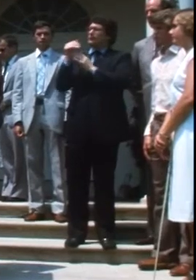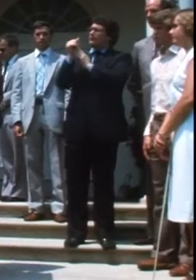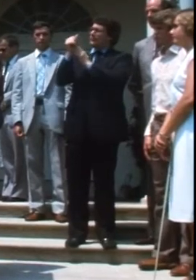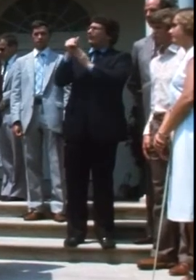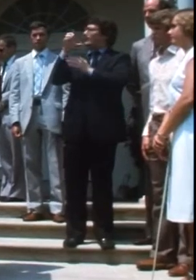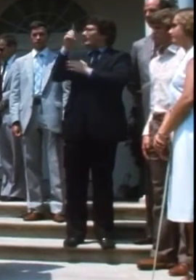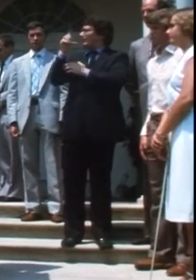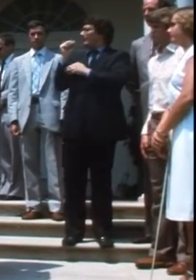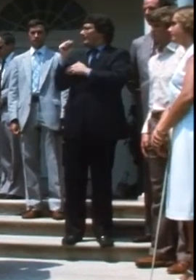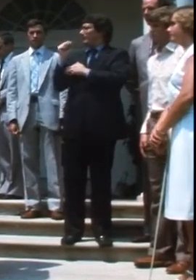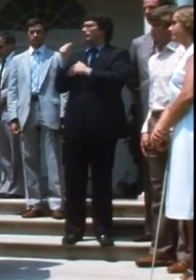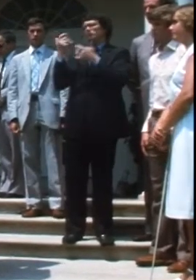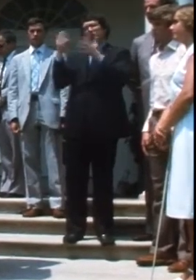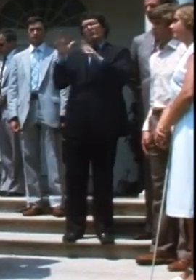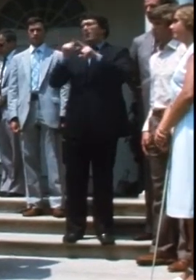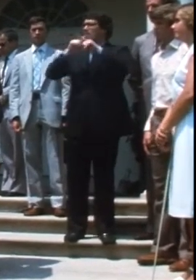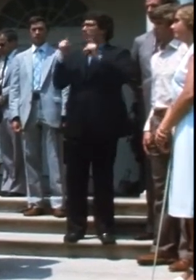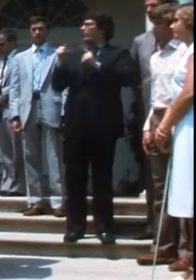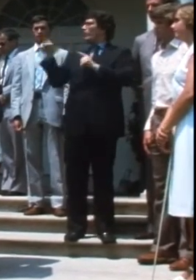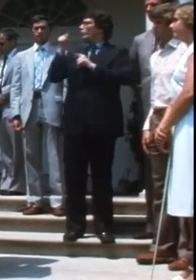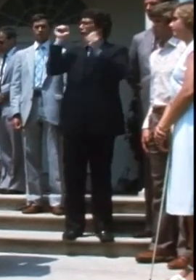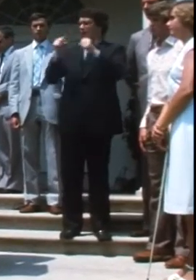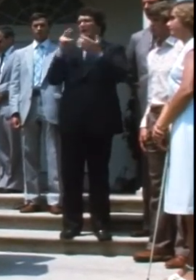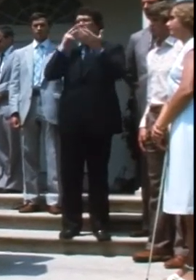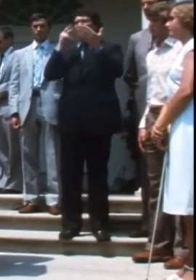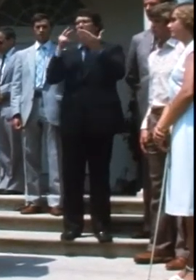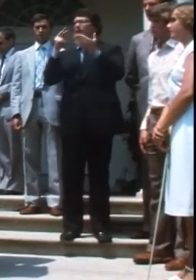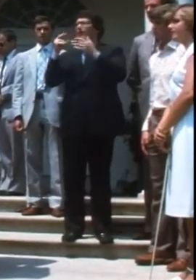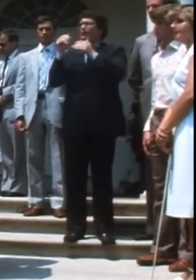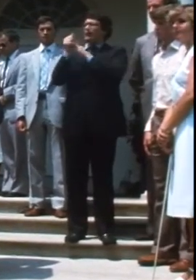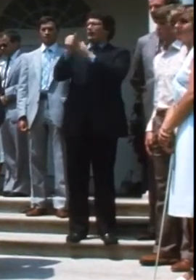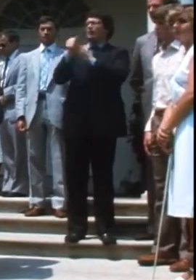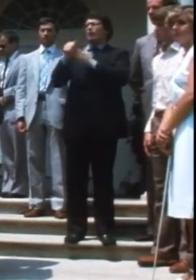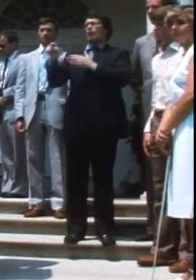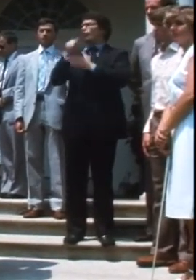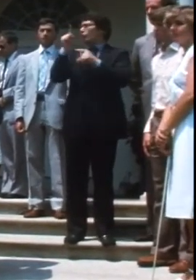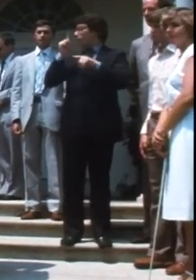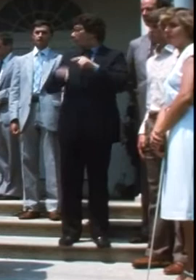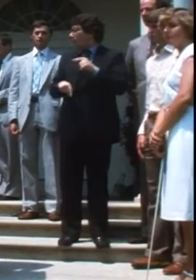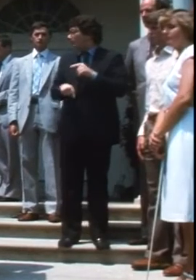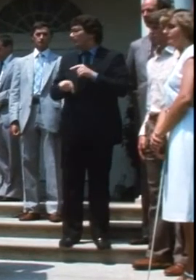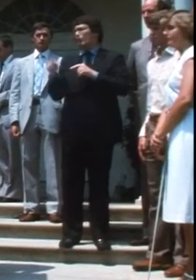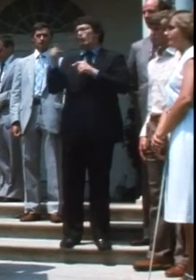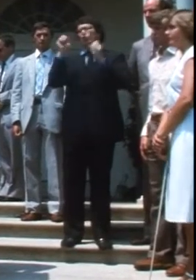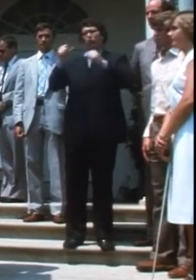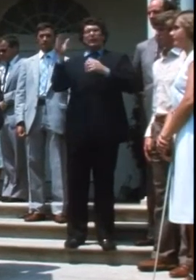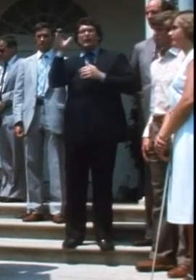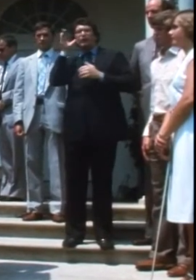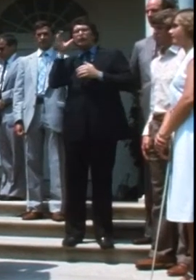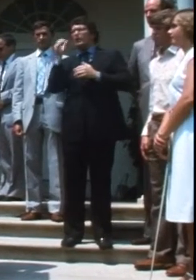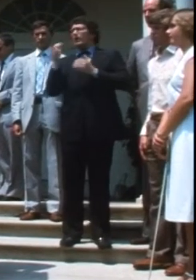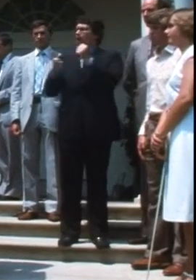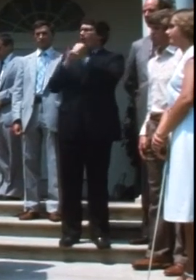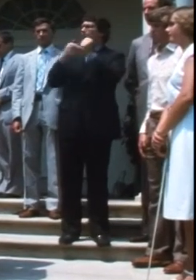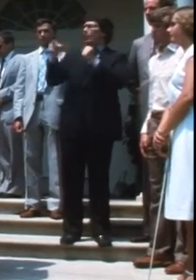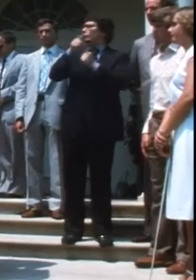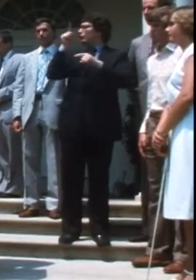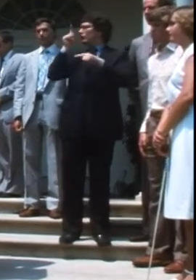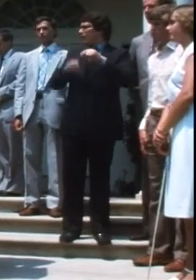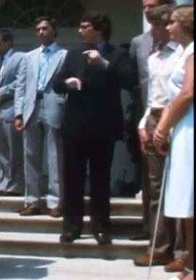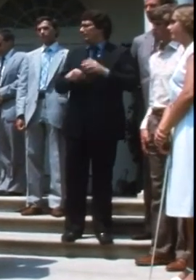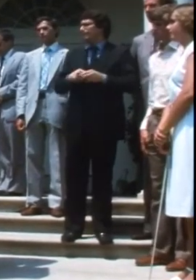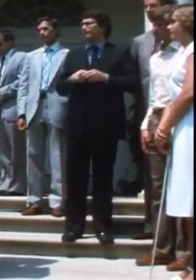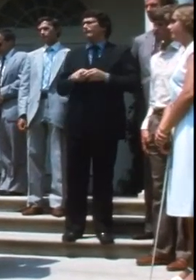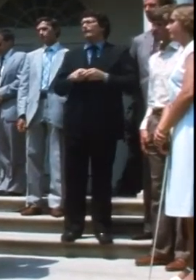the disabled, but rather those who could see leading those who could not, those who could hear helping those who could